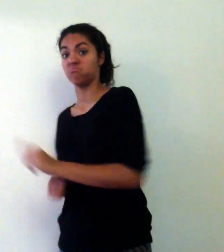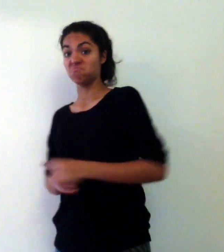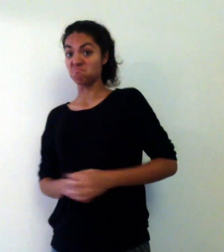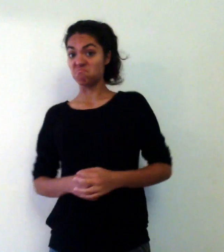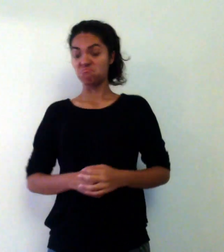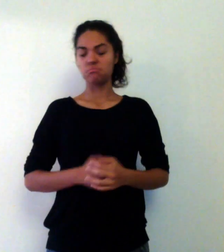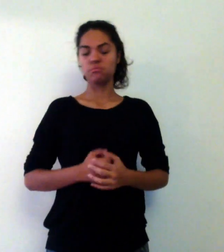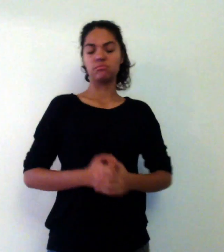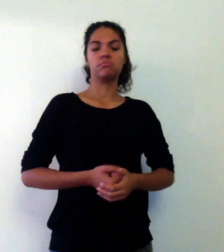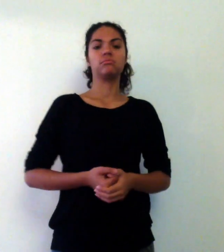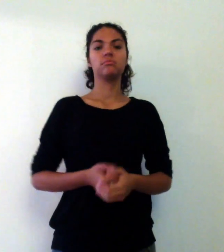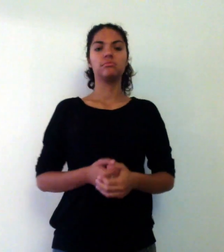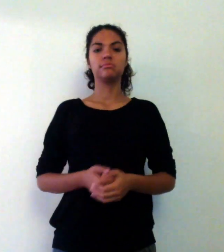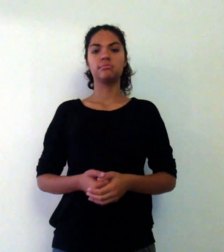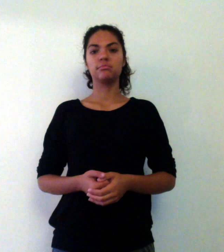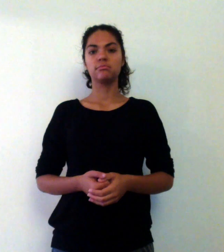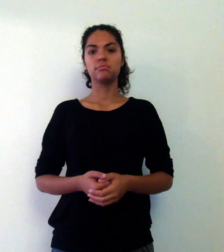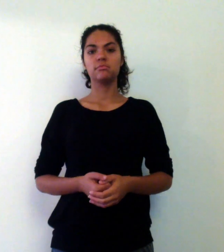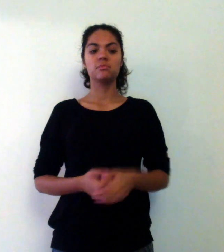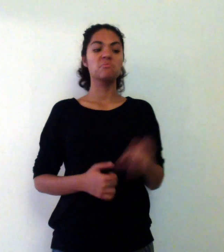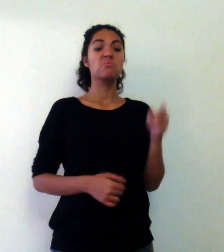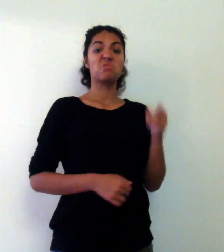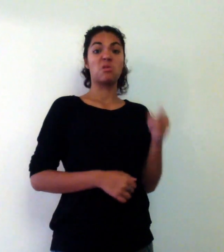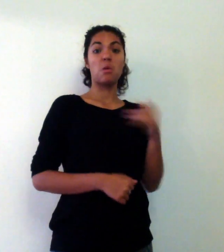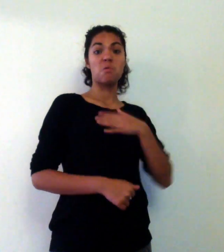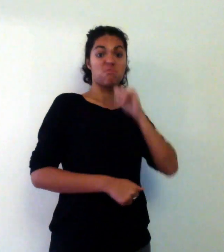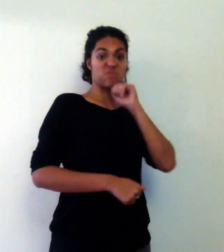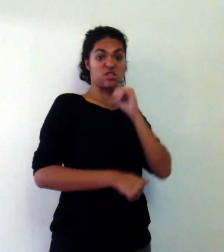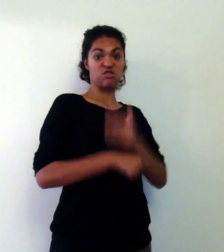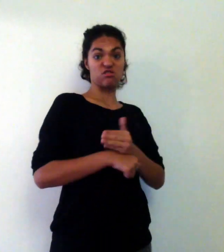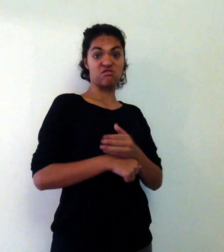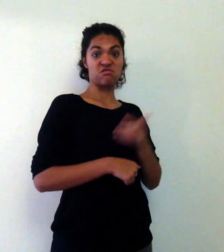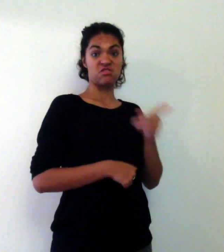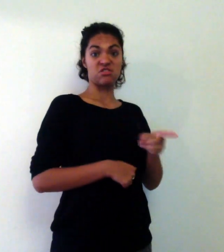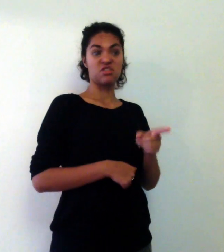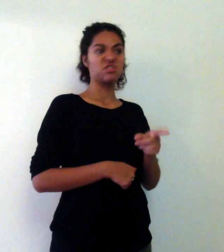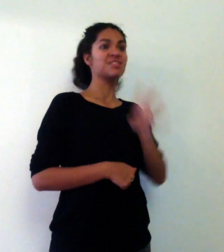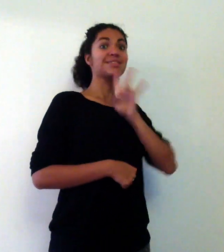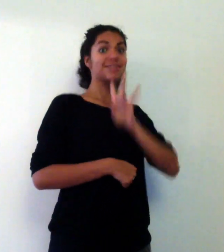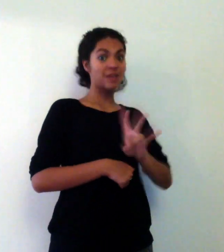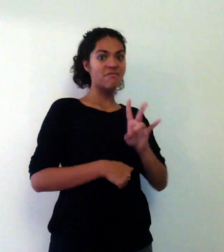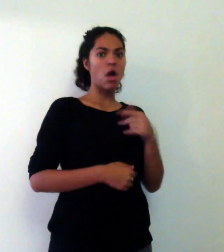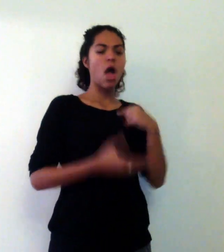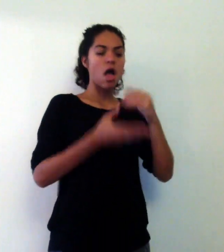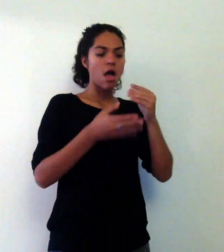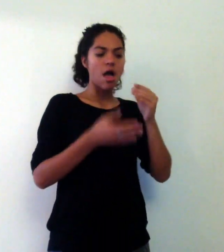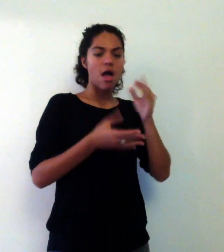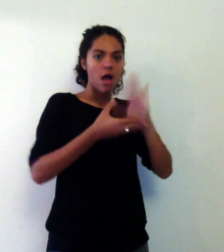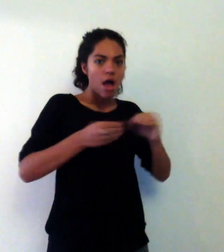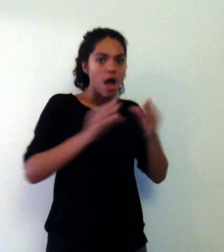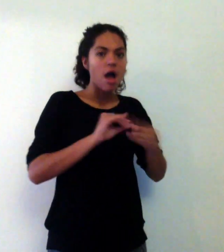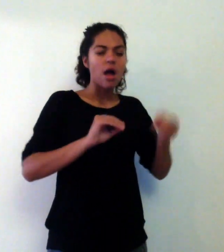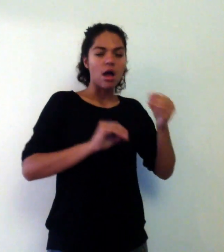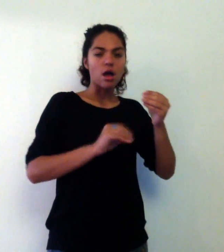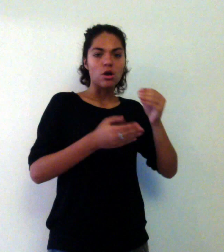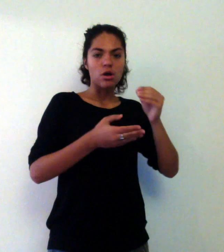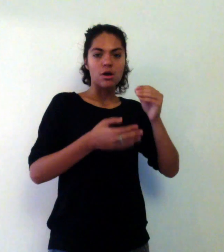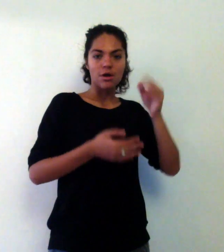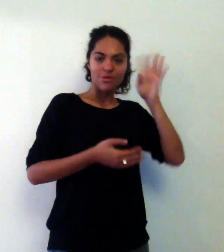1. Sarah, at age 7, if I were telling Sarah a fairy story, it would go something like this. Little Tommy got up, walked